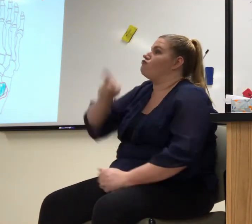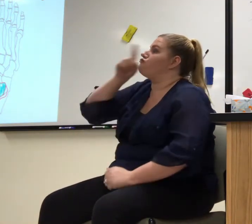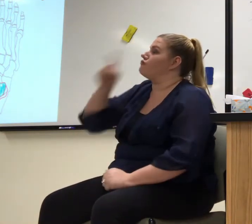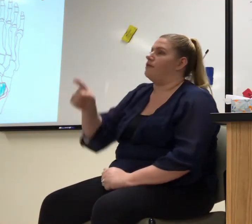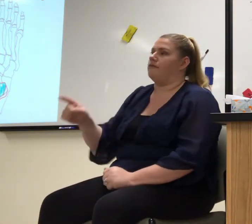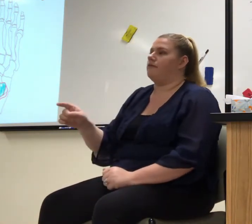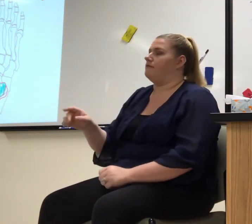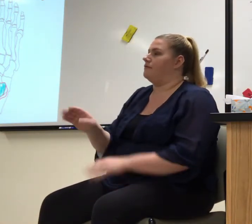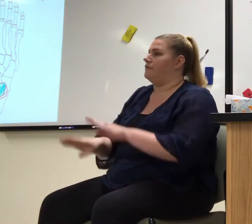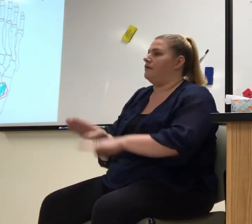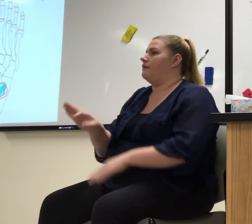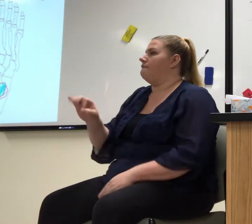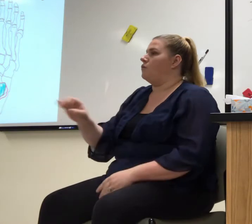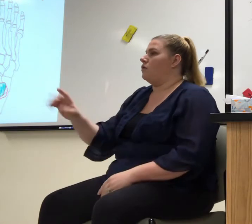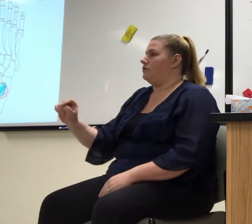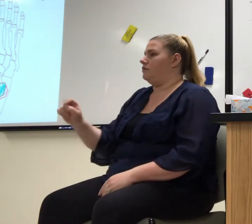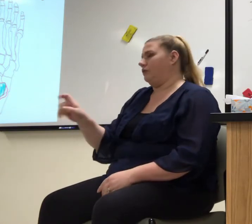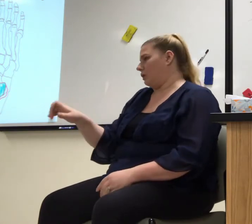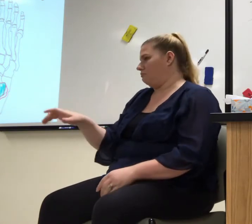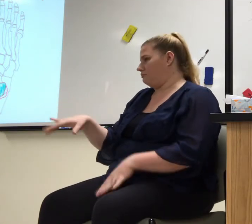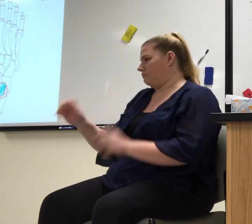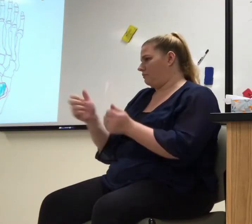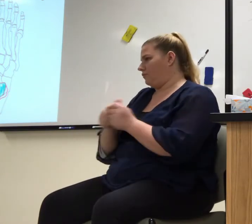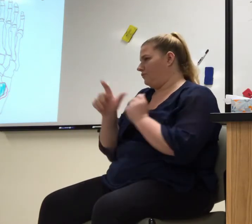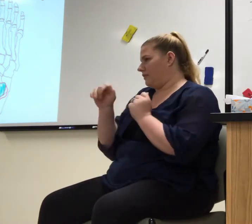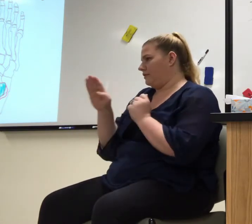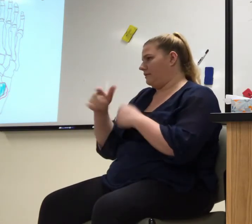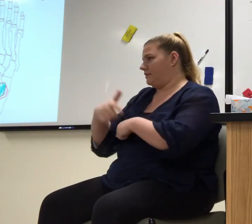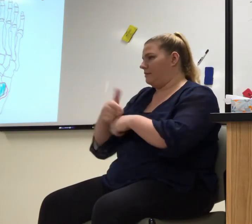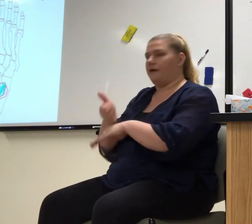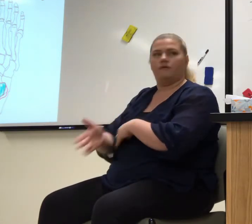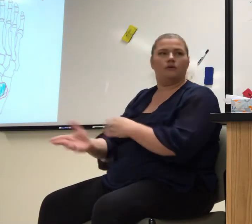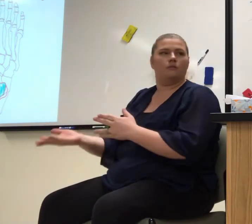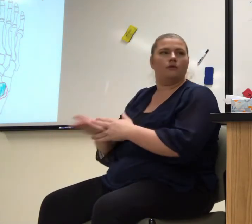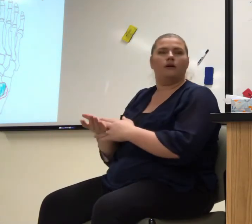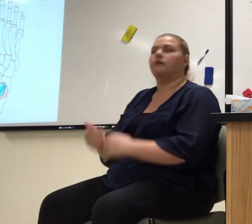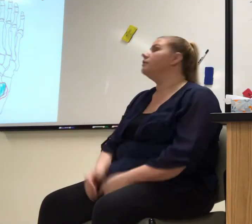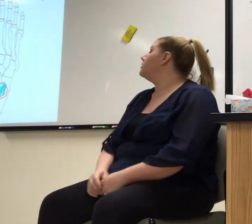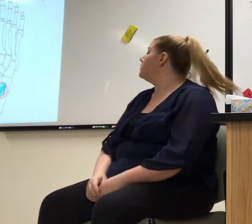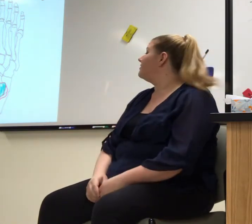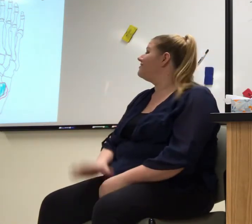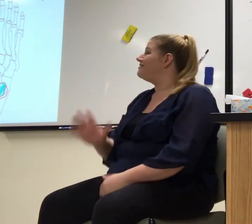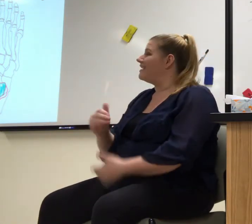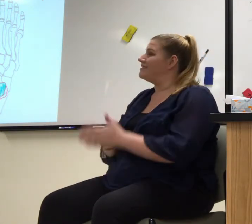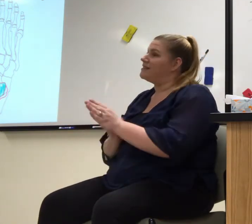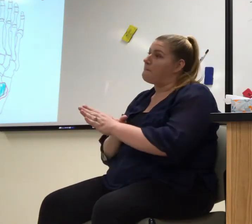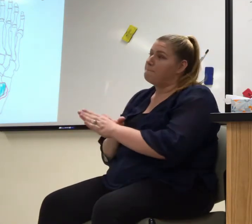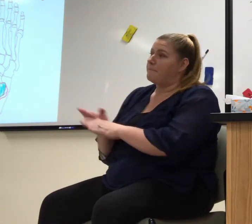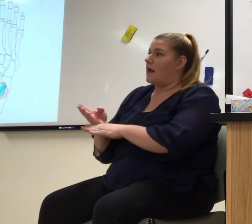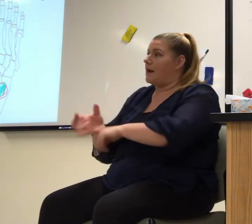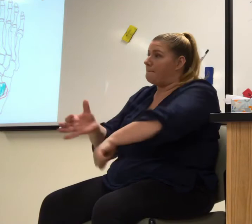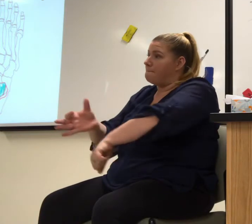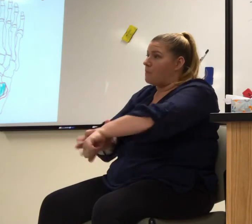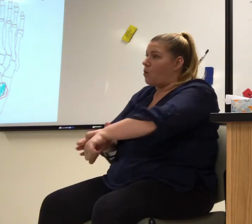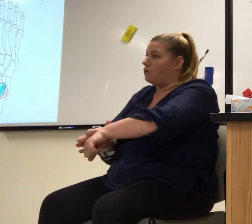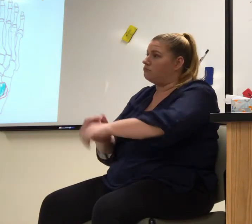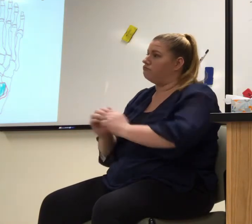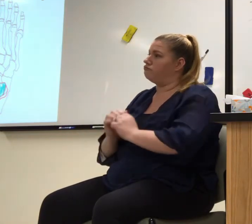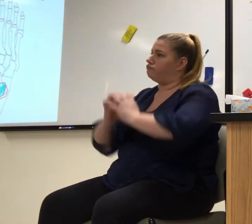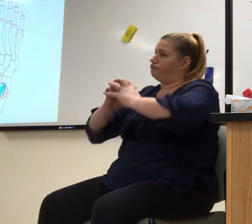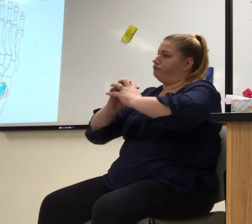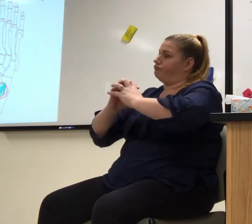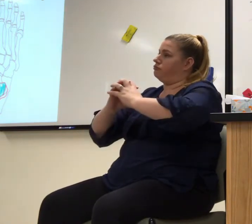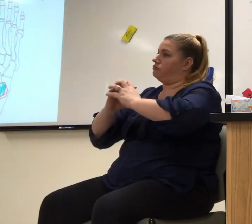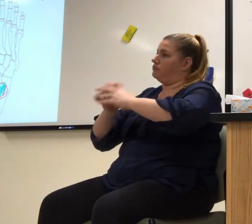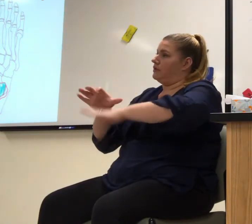break. Anyways, that is the main bone that is forming the ankle, the talus. Your